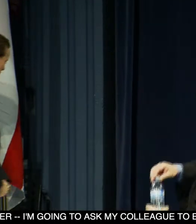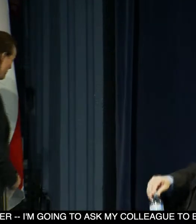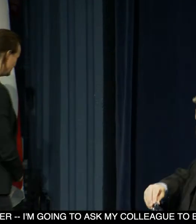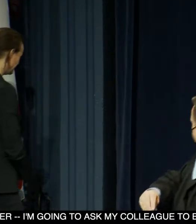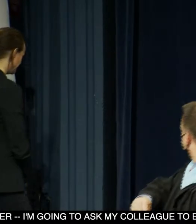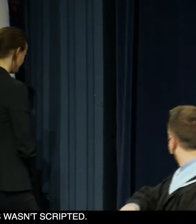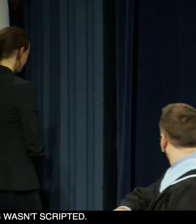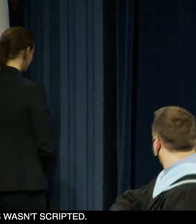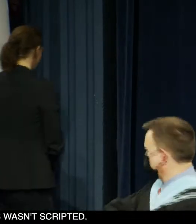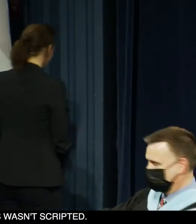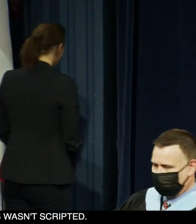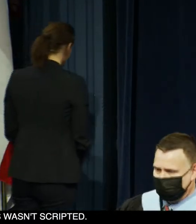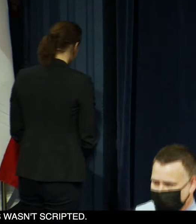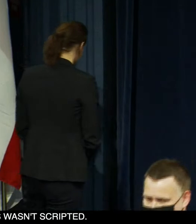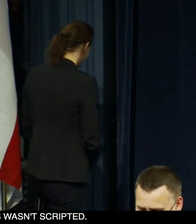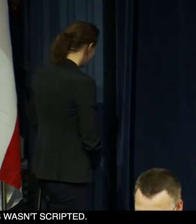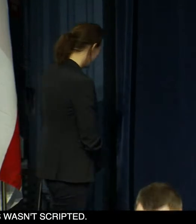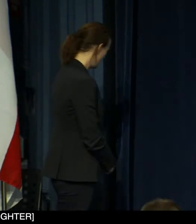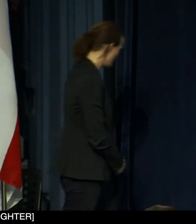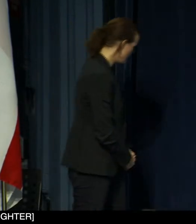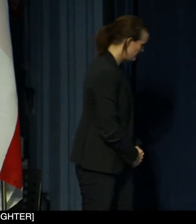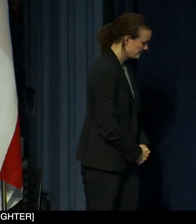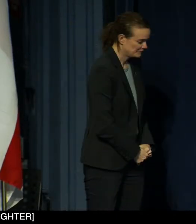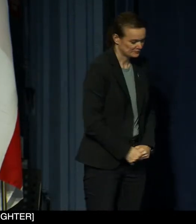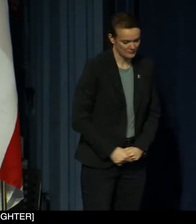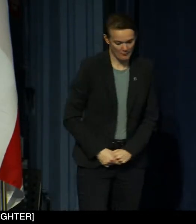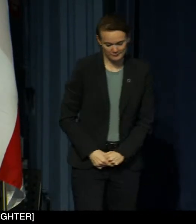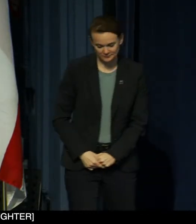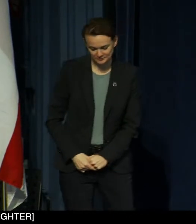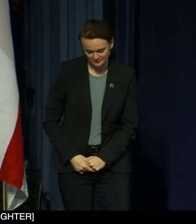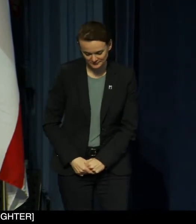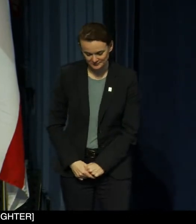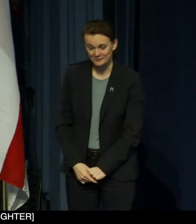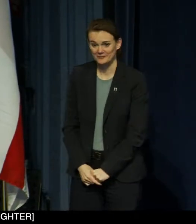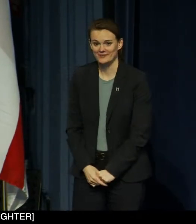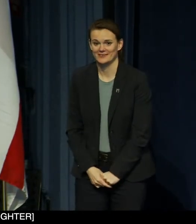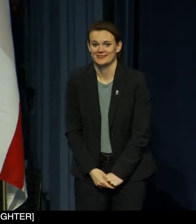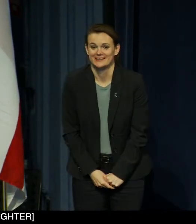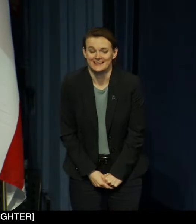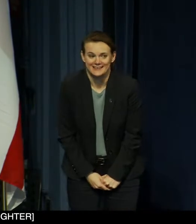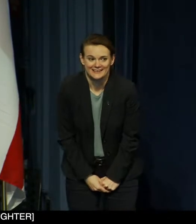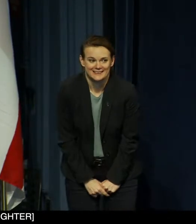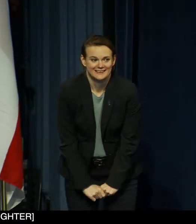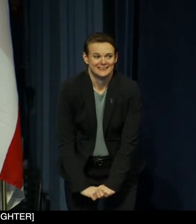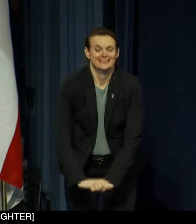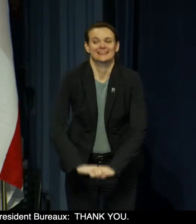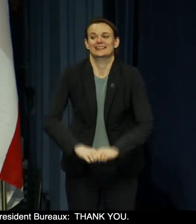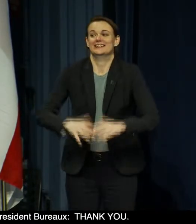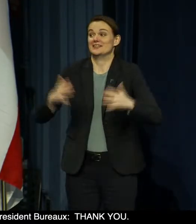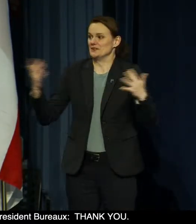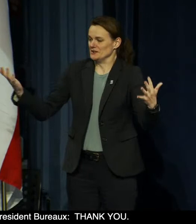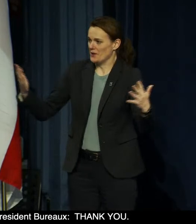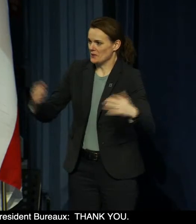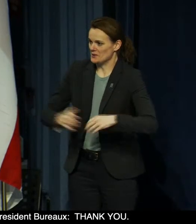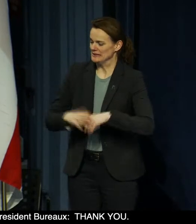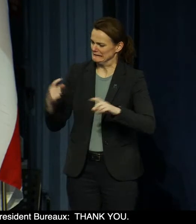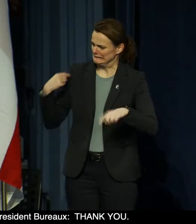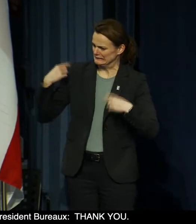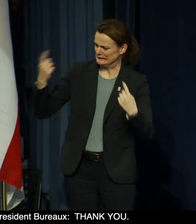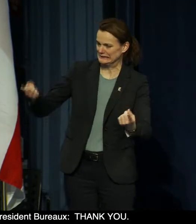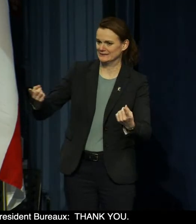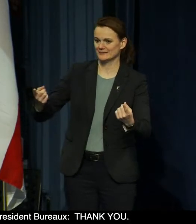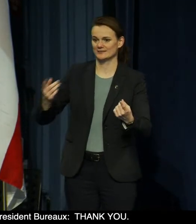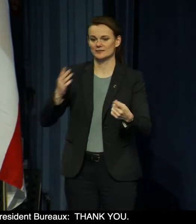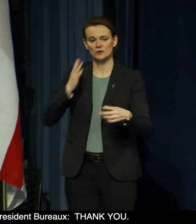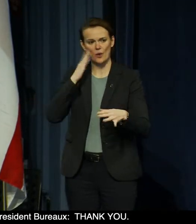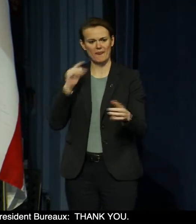planned. Thank you. In many ways, over the past couple of years, I don't know about you, but the pace of change